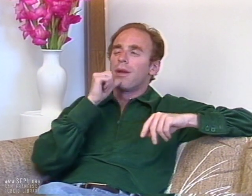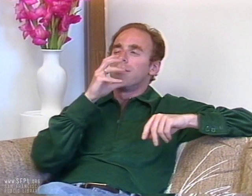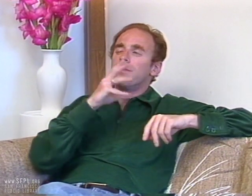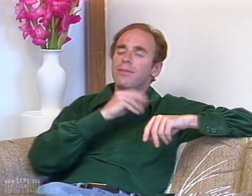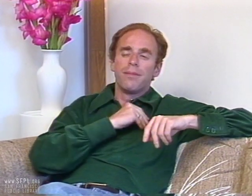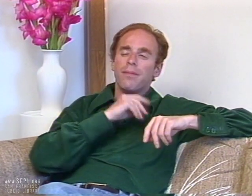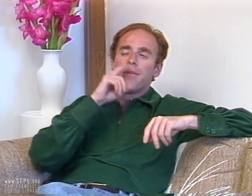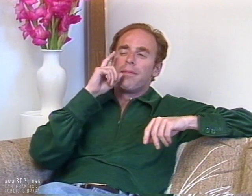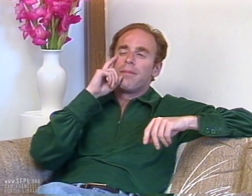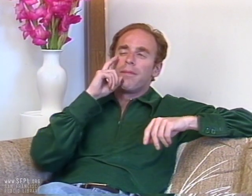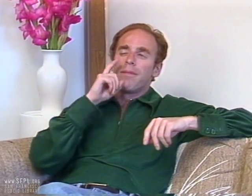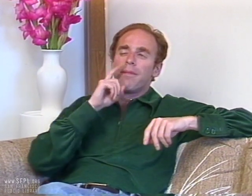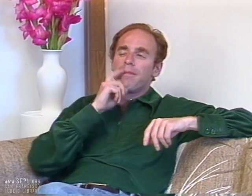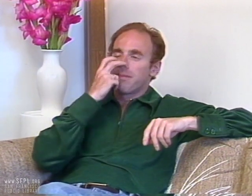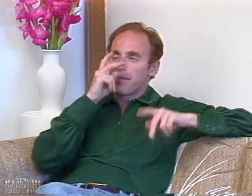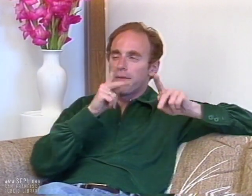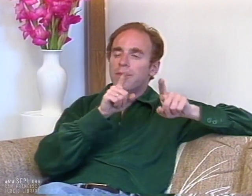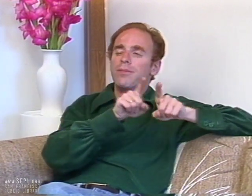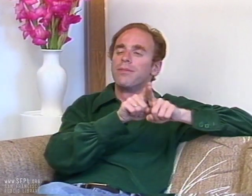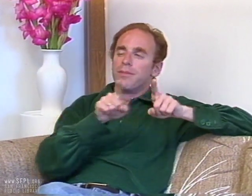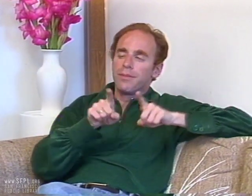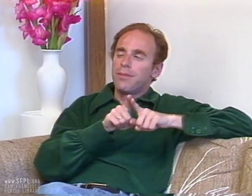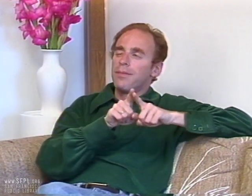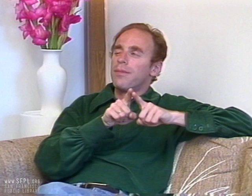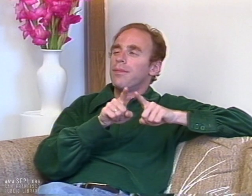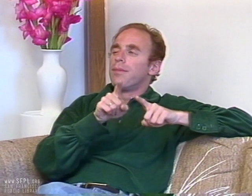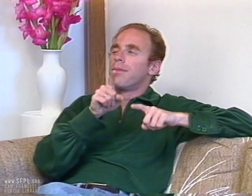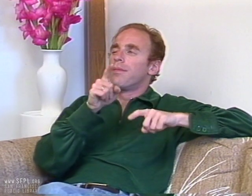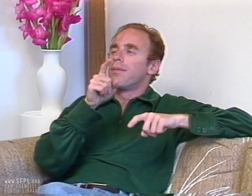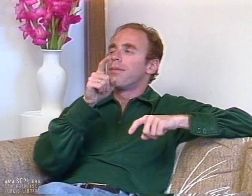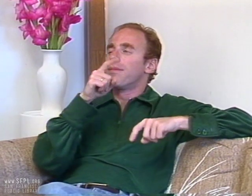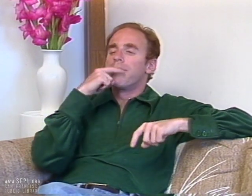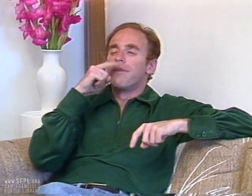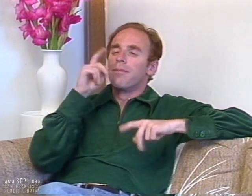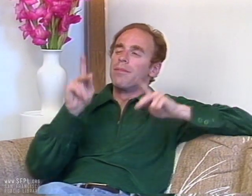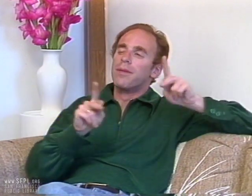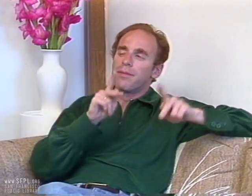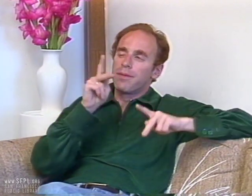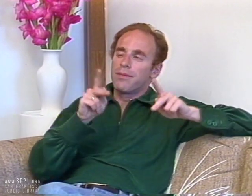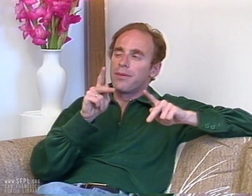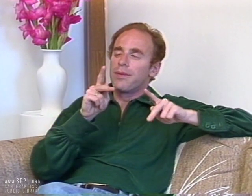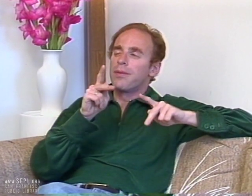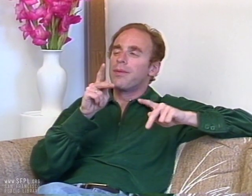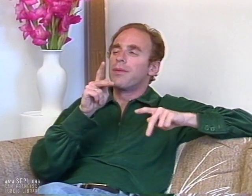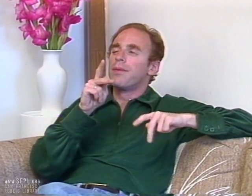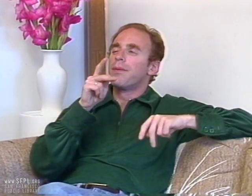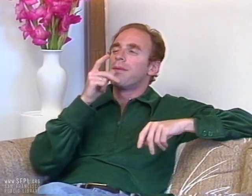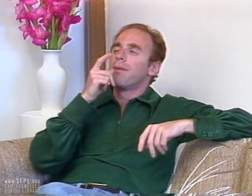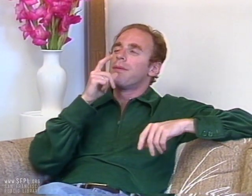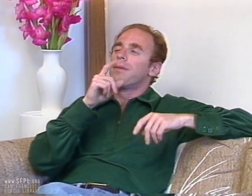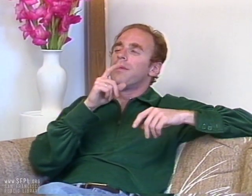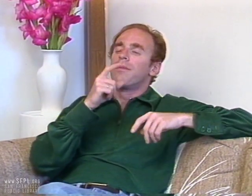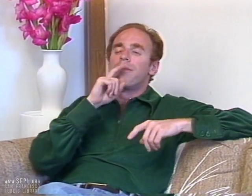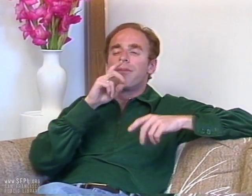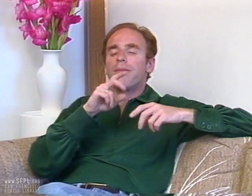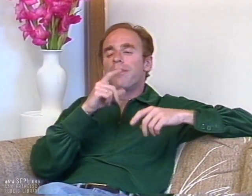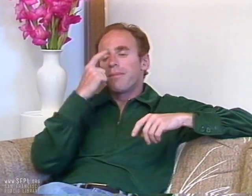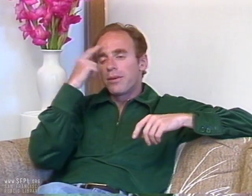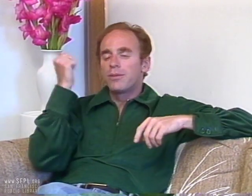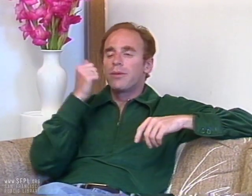people. Deaf people who grew up in residential schools are accustomed to an all-deaf environment and